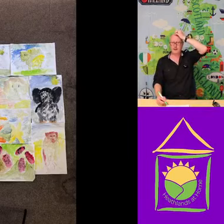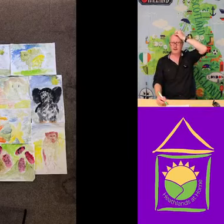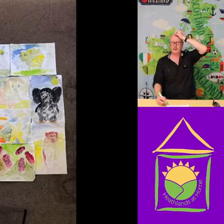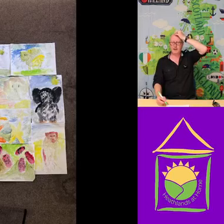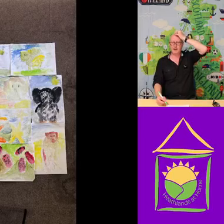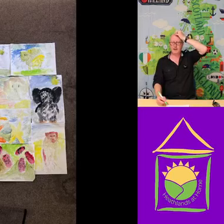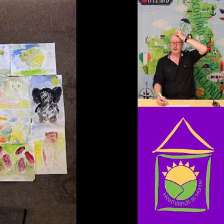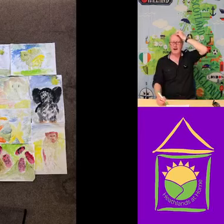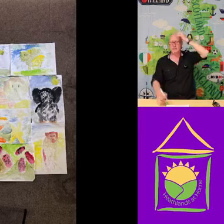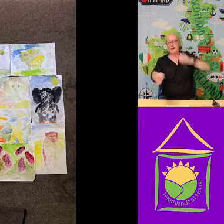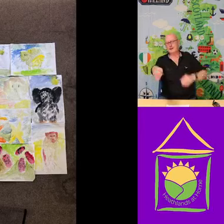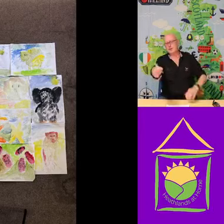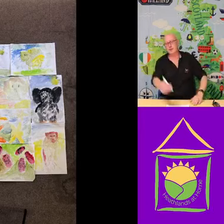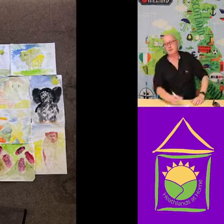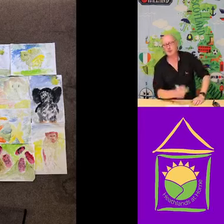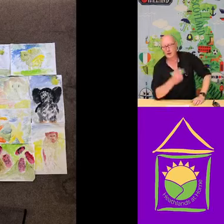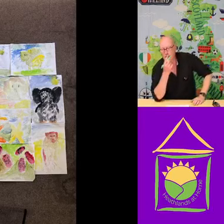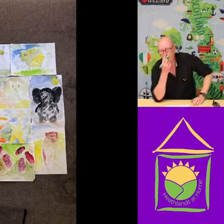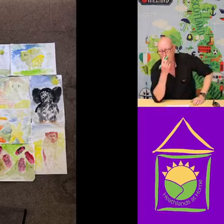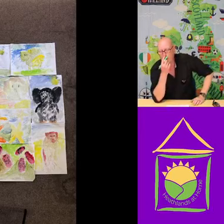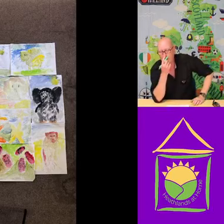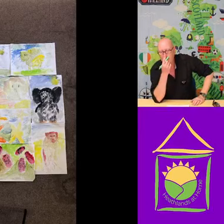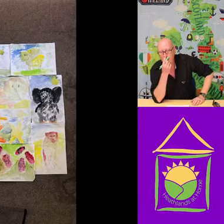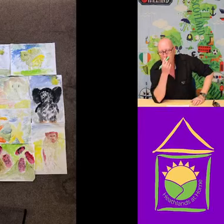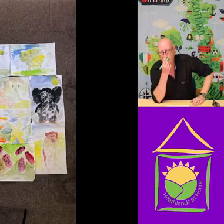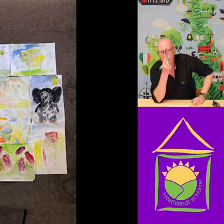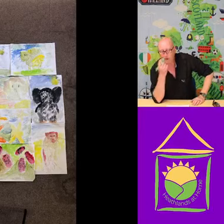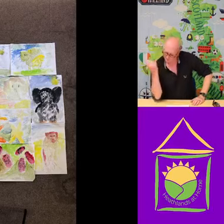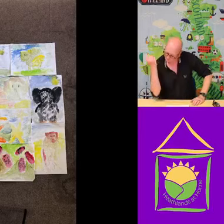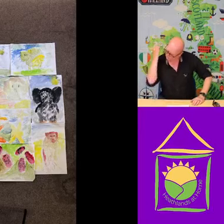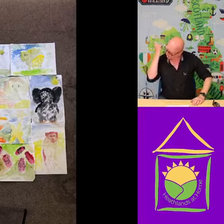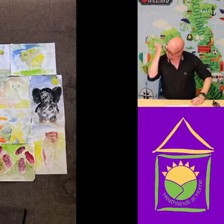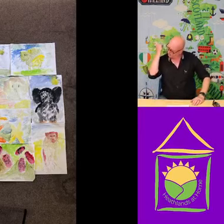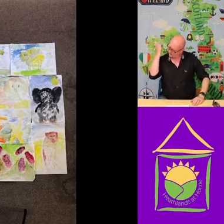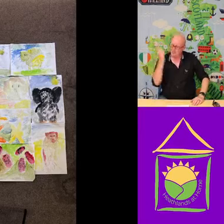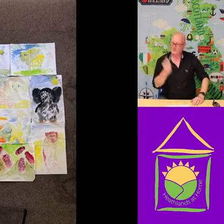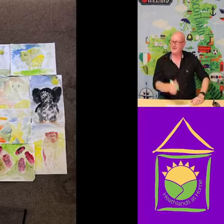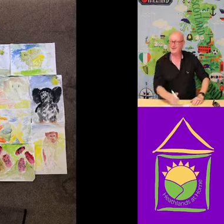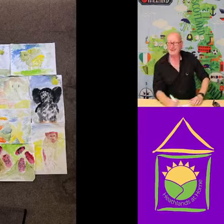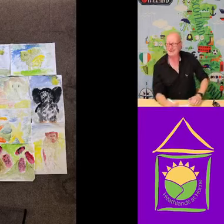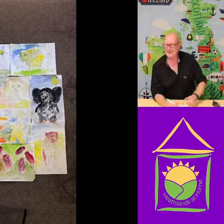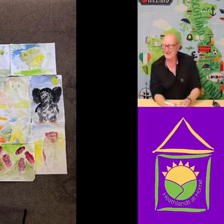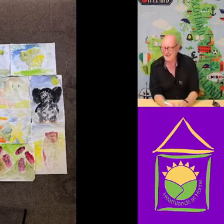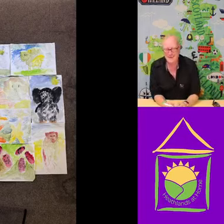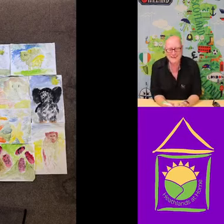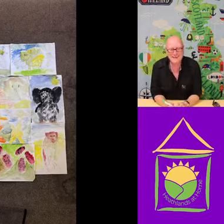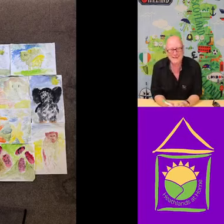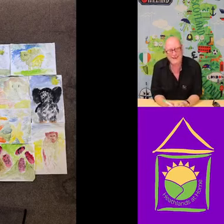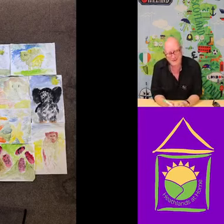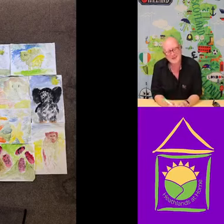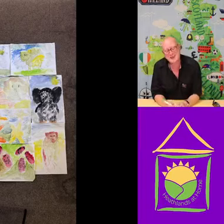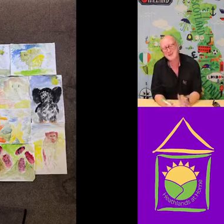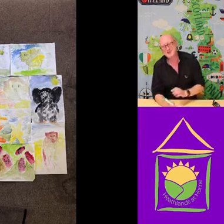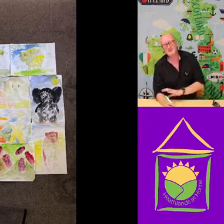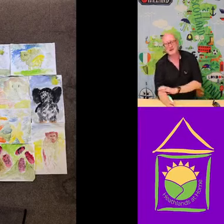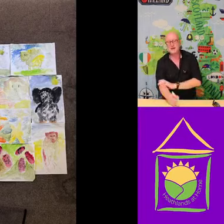so. Because I mixed the grey for that, and I got it all doing my arm. You did, you were right, Clarty. I was Clarty, good, right? But